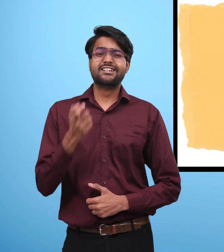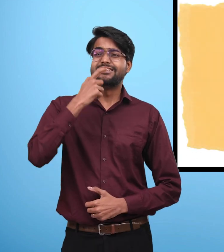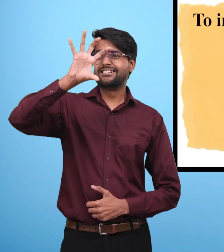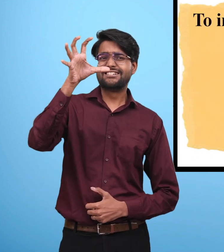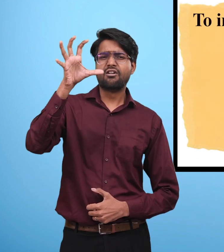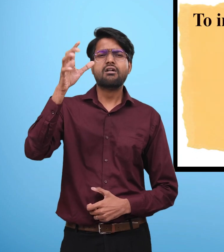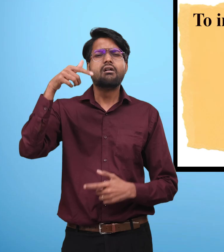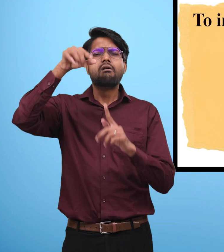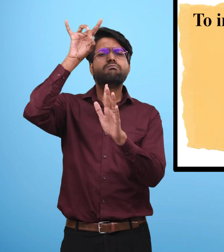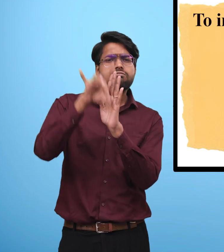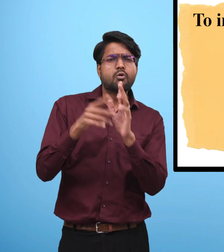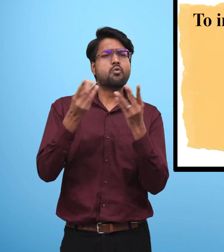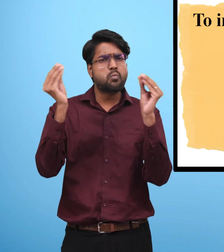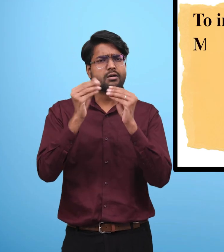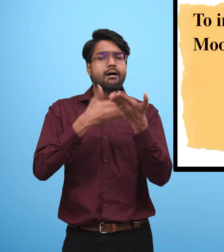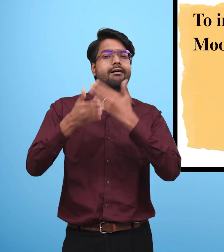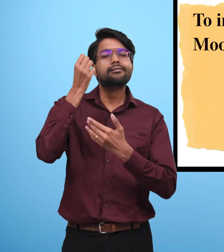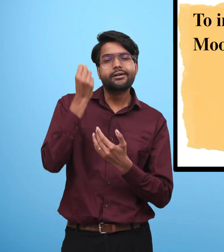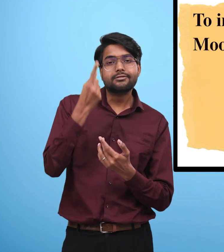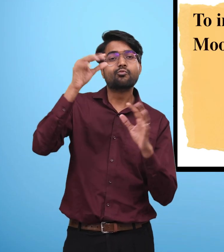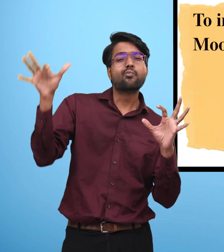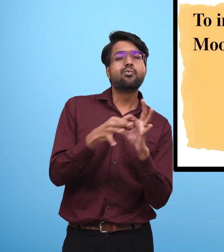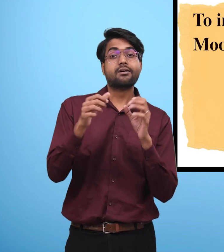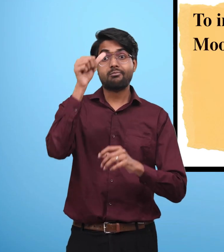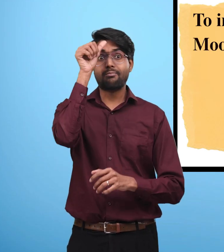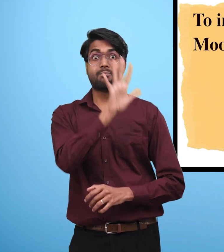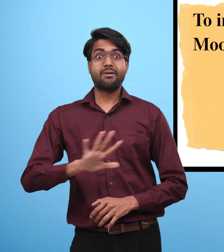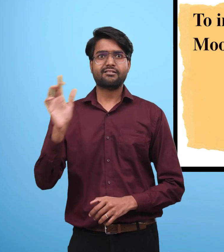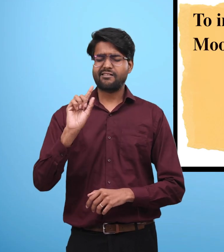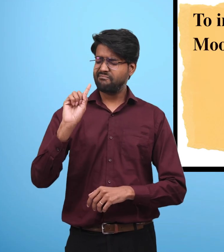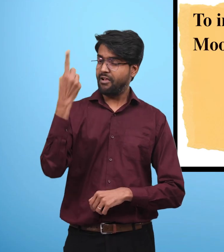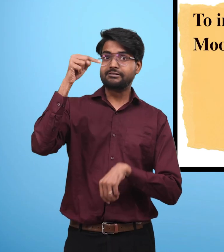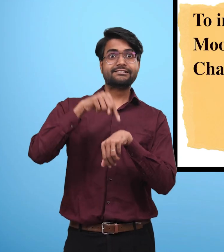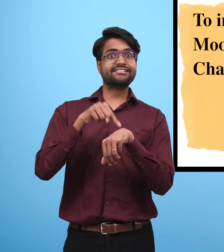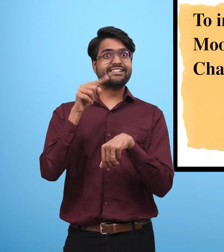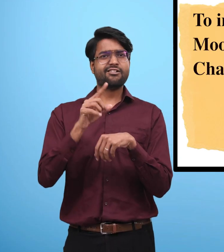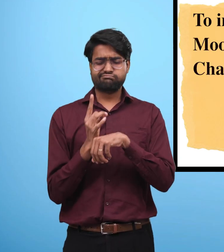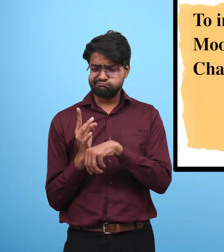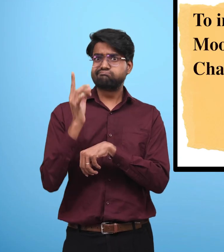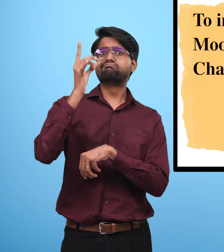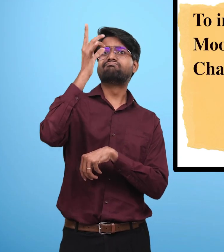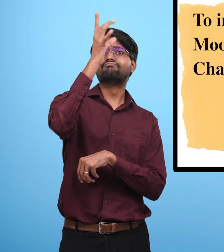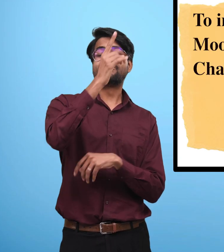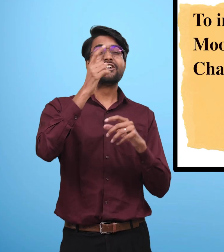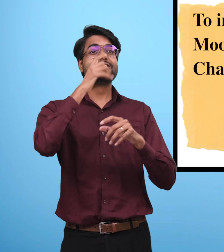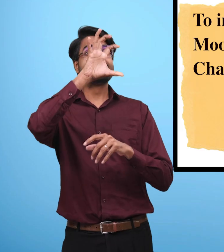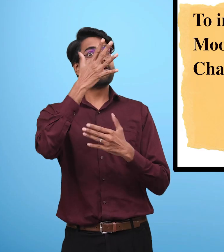To improve our understanding of the Moon, India's first mission to the Moon, Chandrayaan 1, was launched